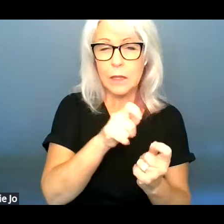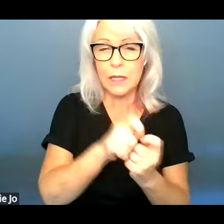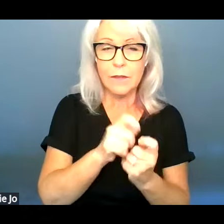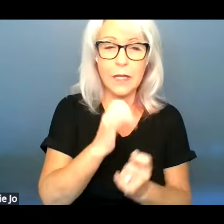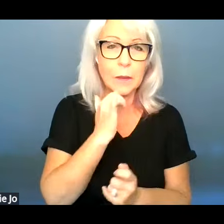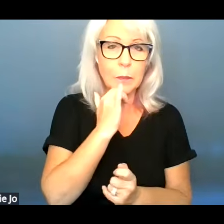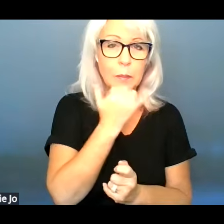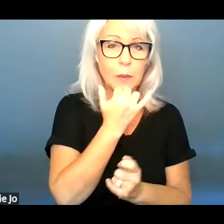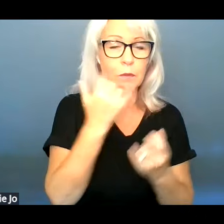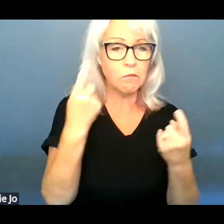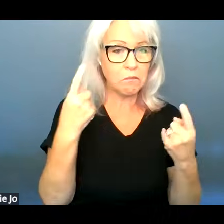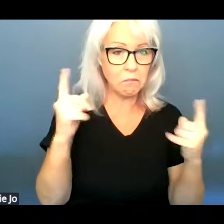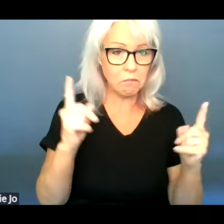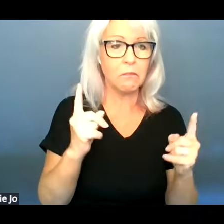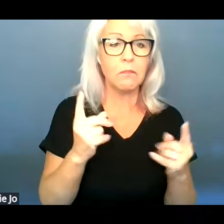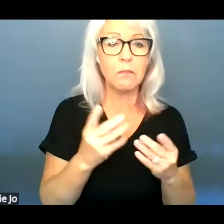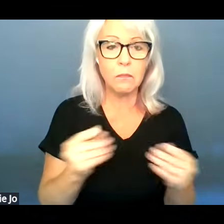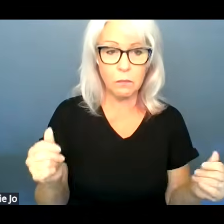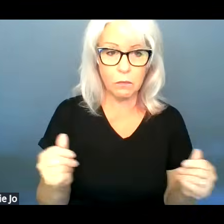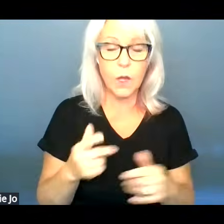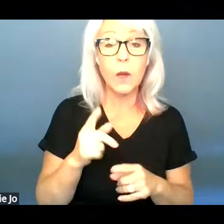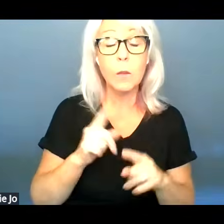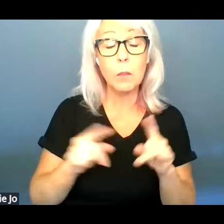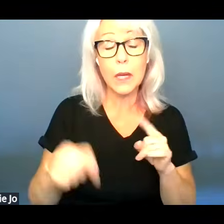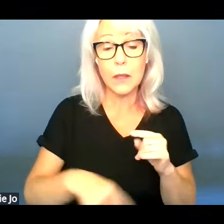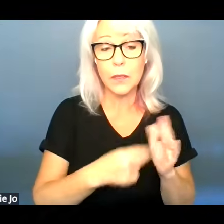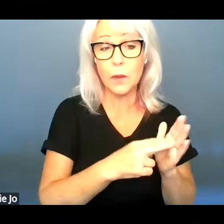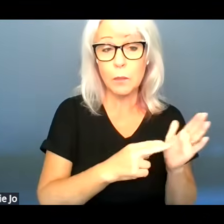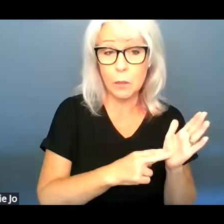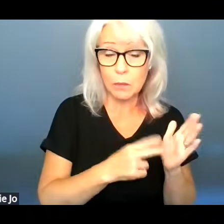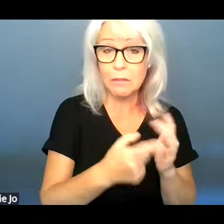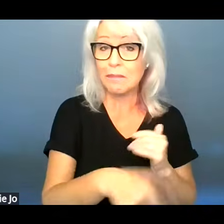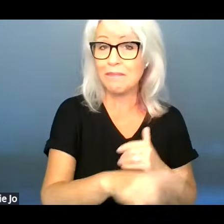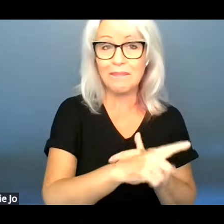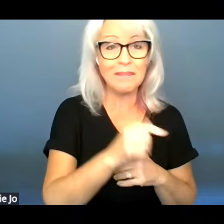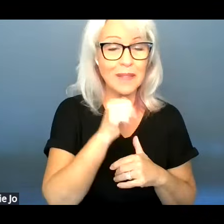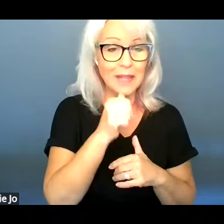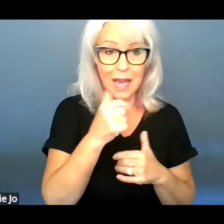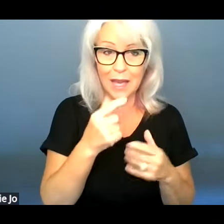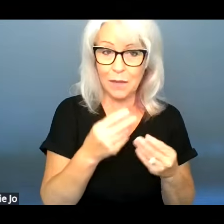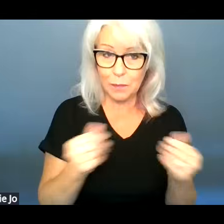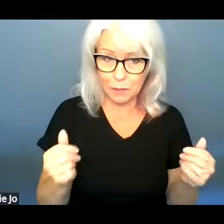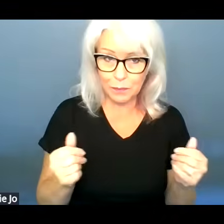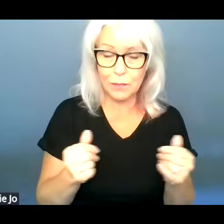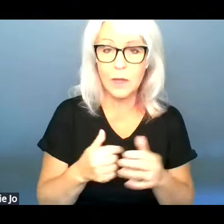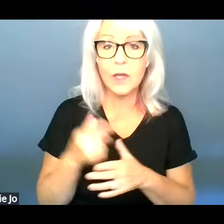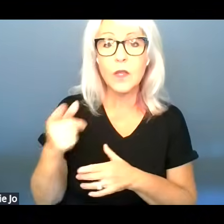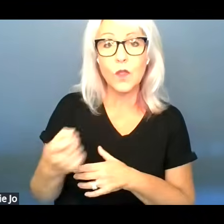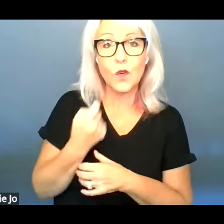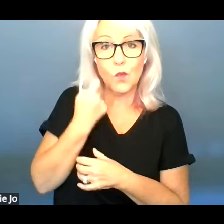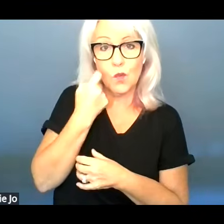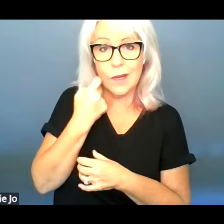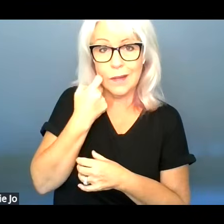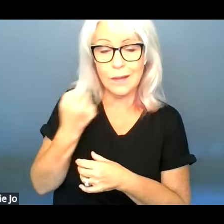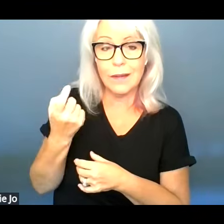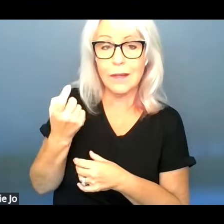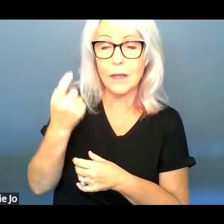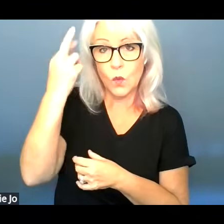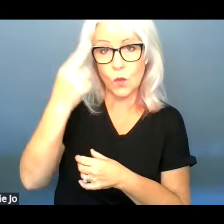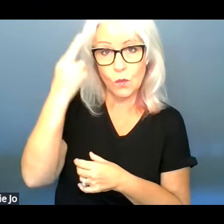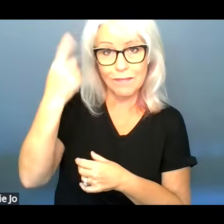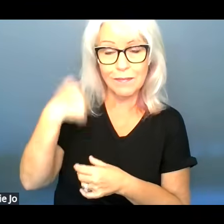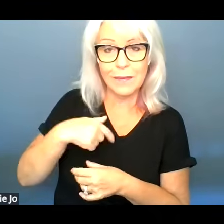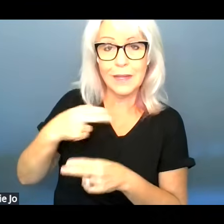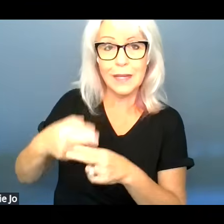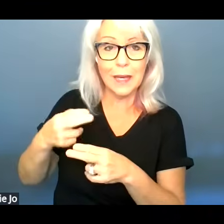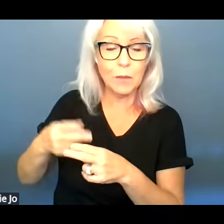cured. However, the statute's requirement is not. The new reason names the officer, granted, of